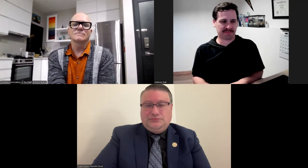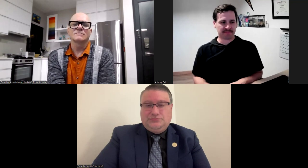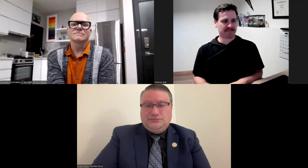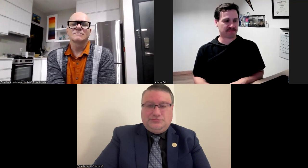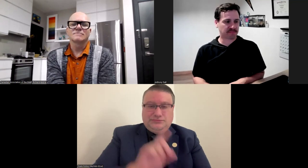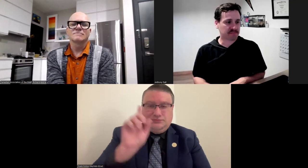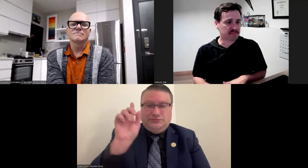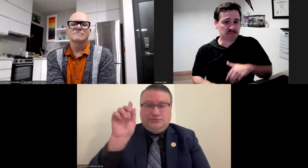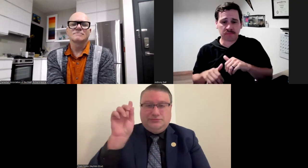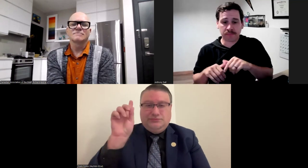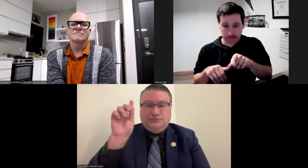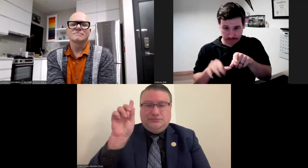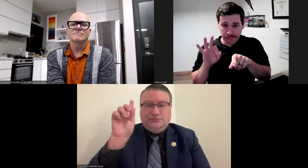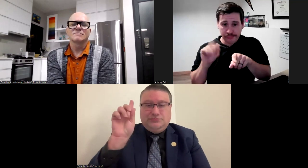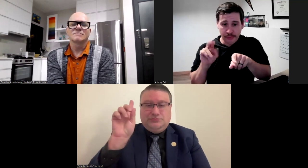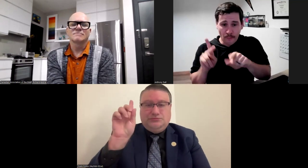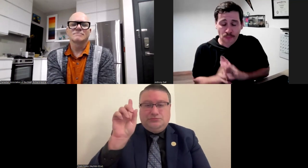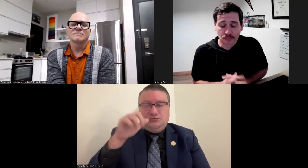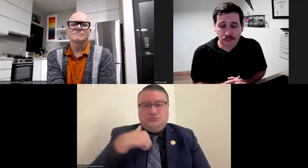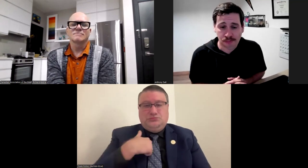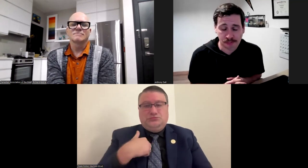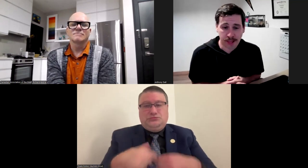opportunity to have their needs met immediately. Frank.